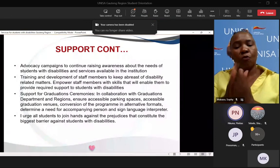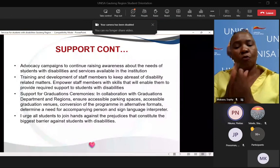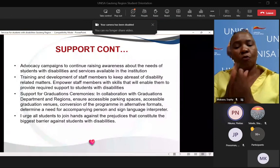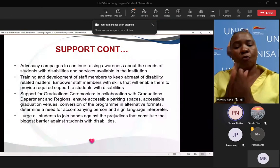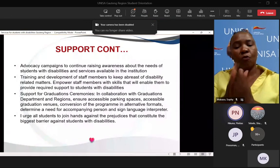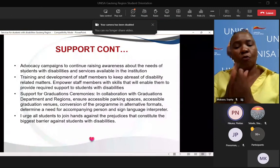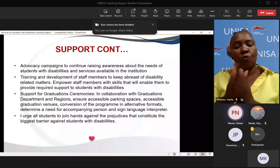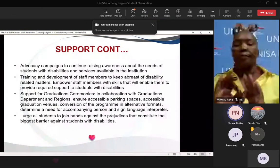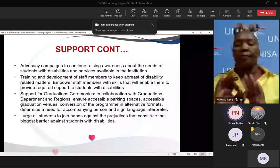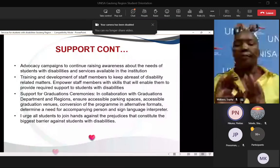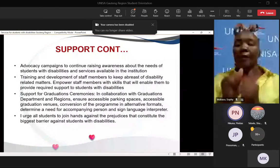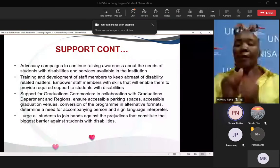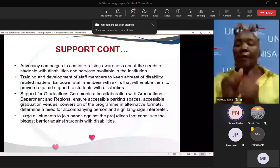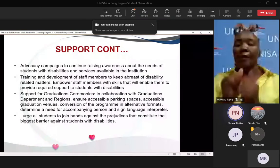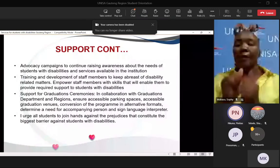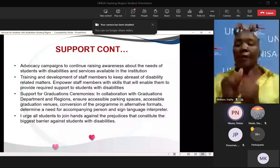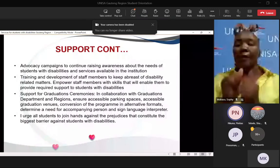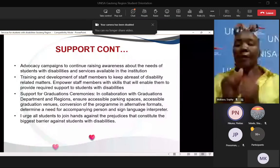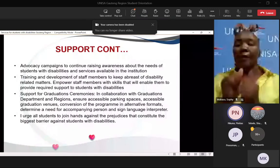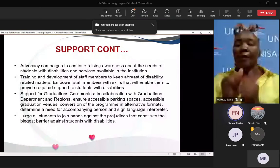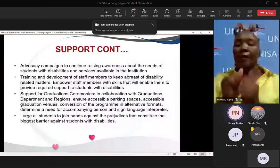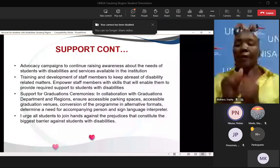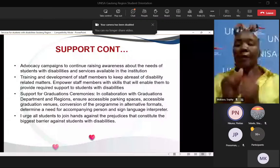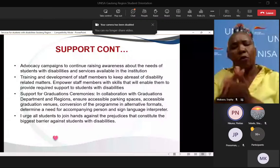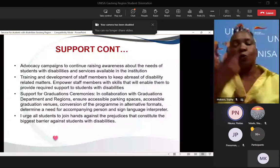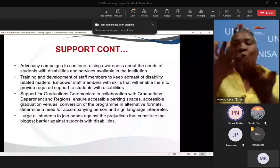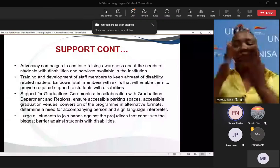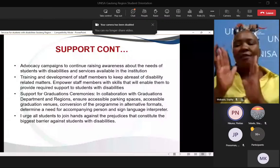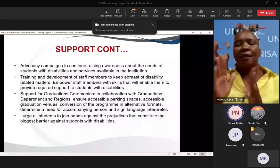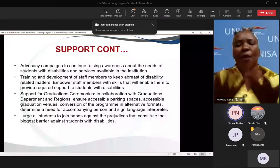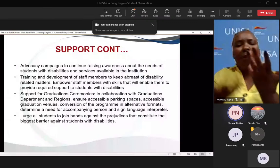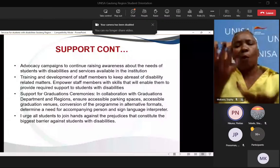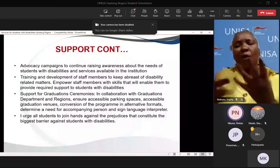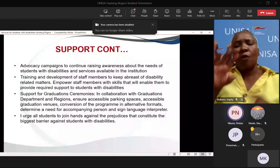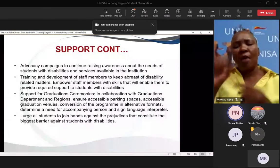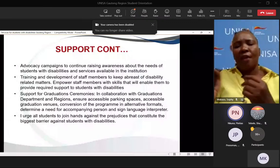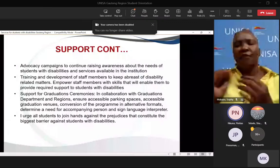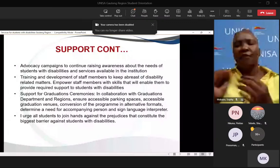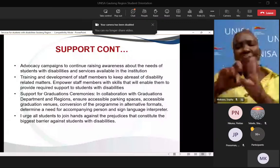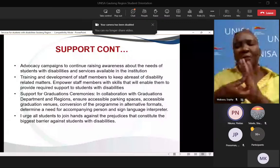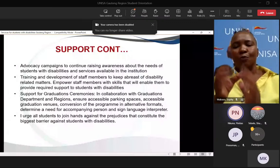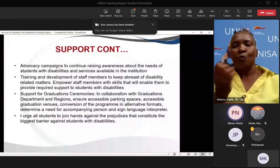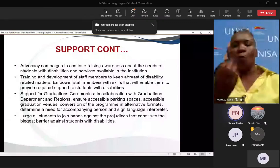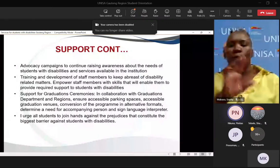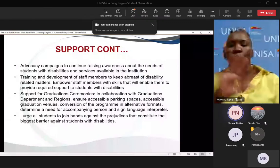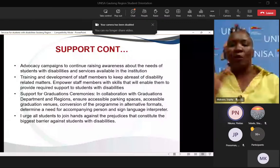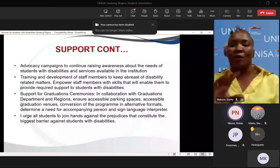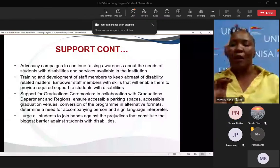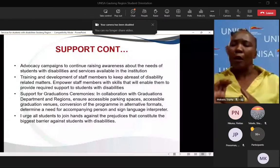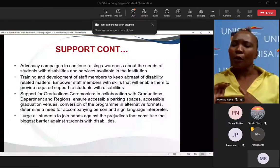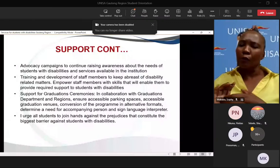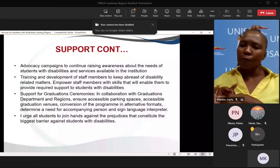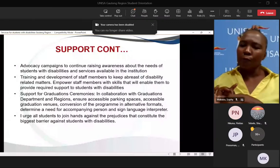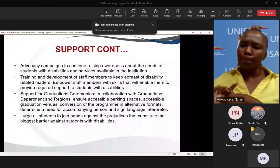ladies and gentlemen I I hate all students whether you have a disability or not uh